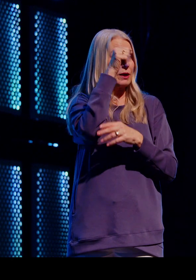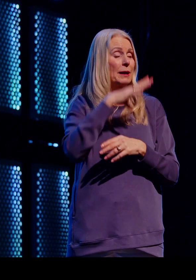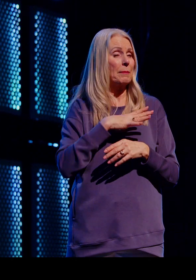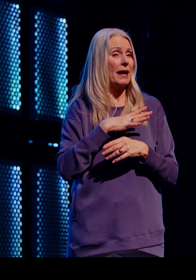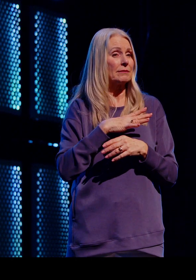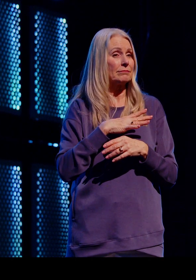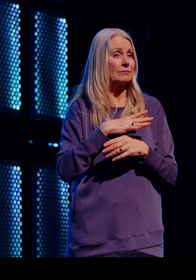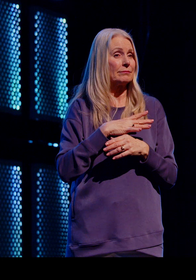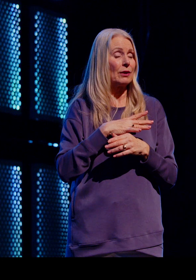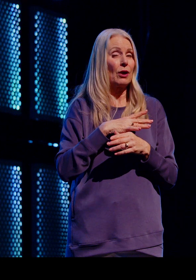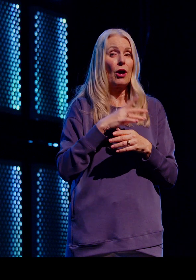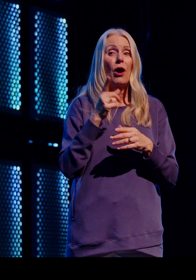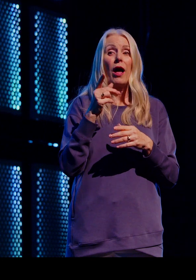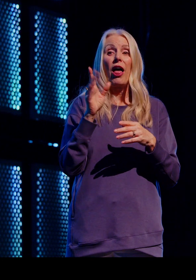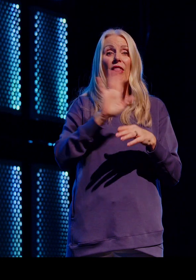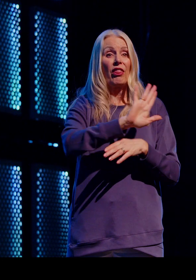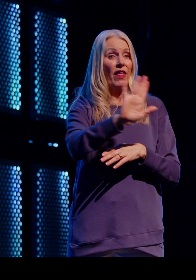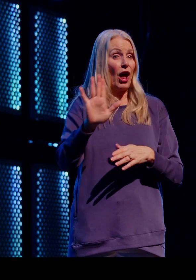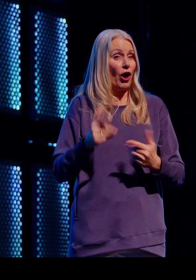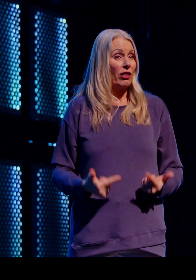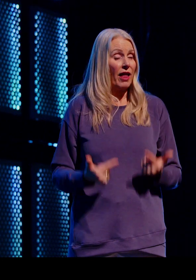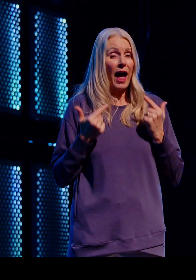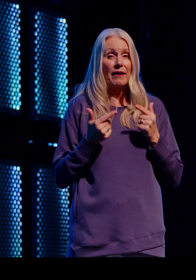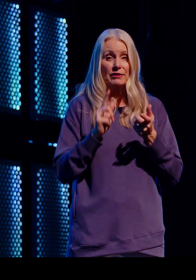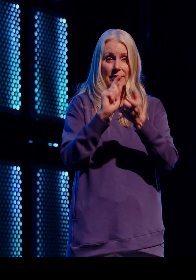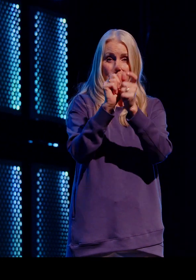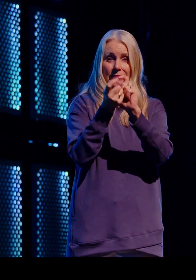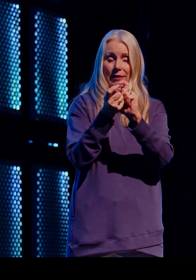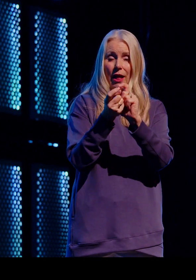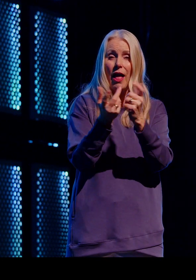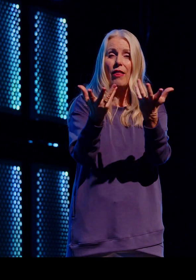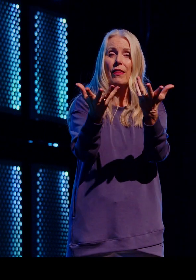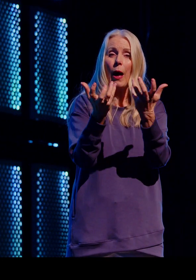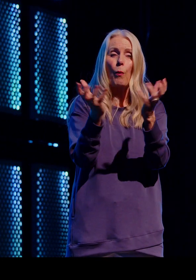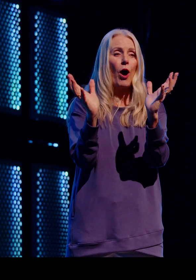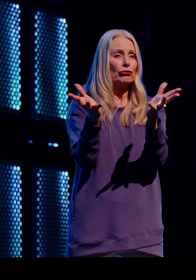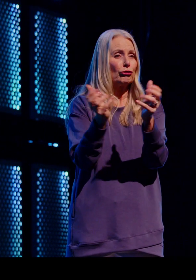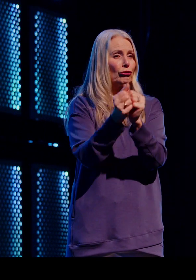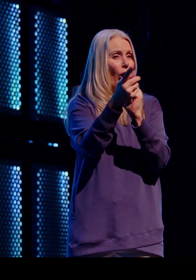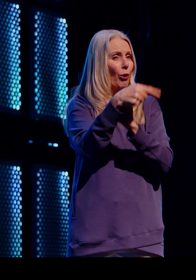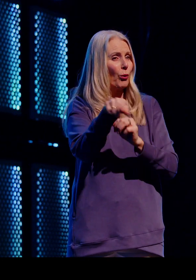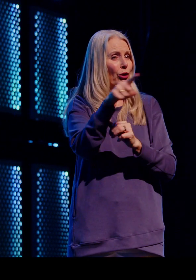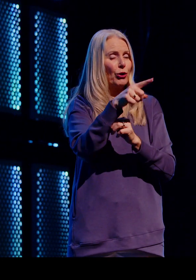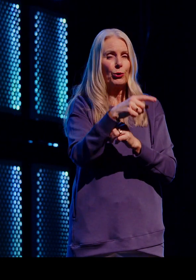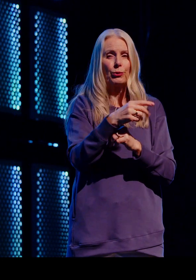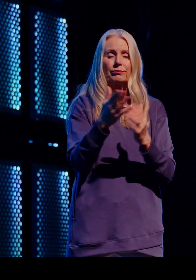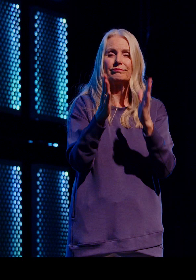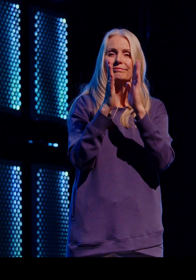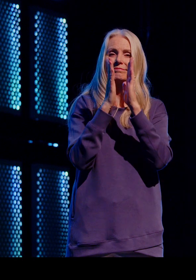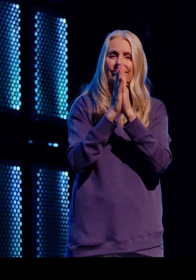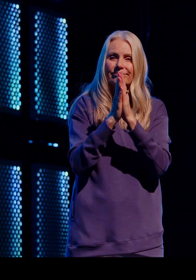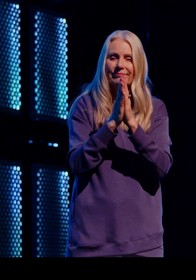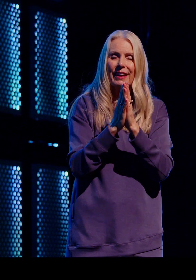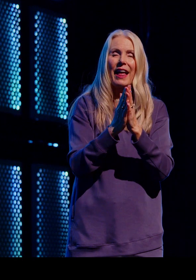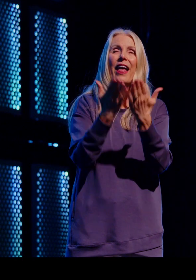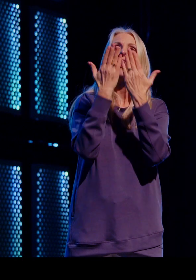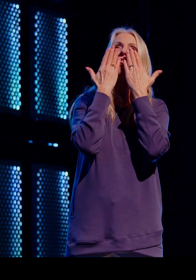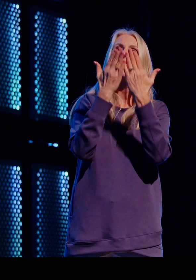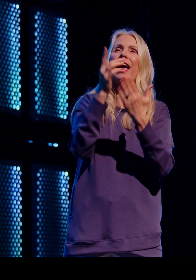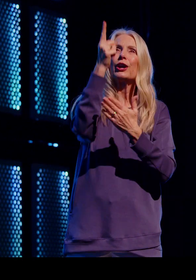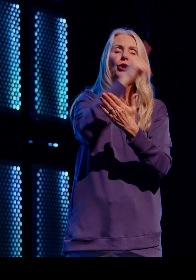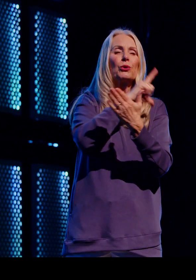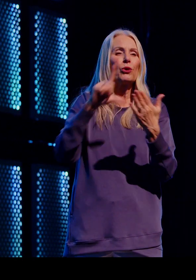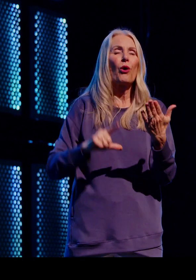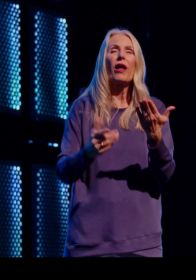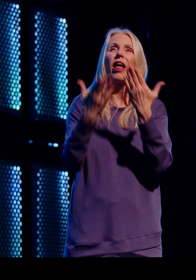with transformed lives that would love to talk with you and pray with you. Lord, thank you. We thank you for the tithes